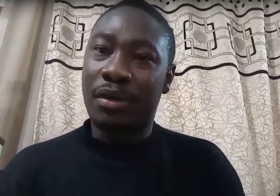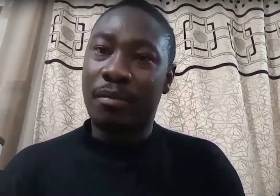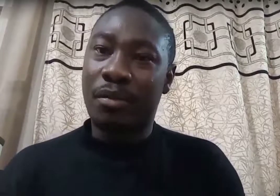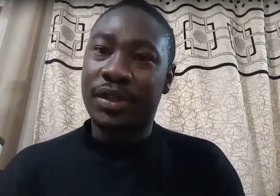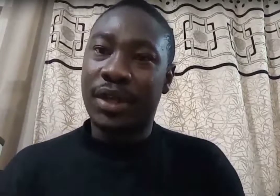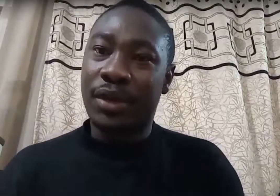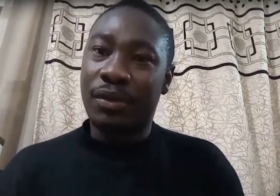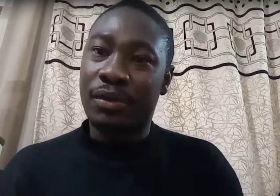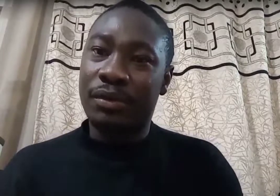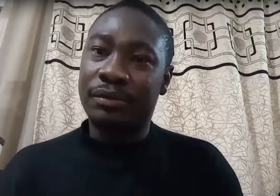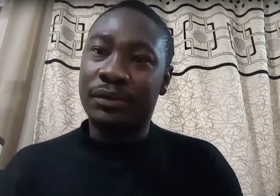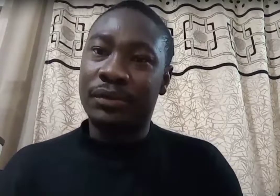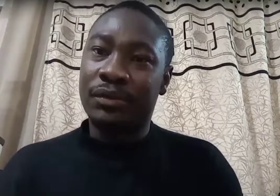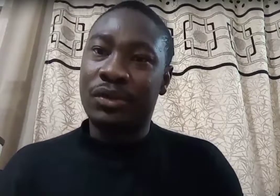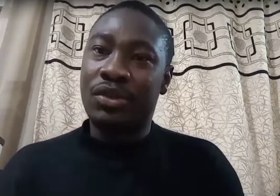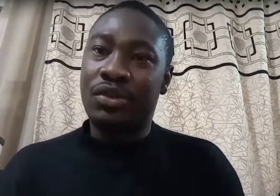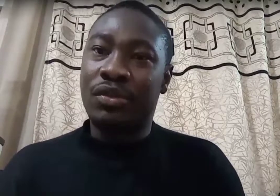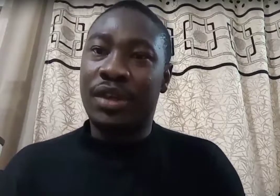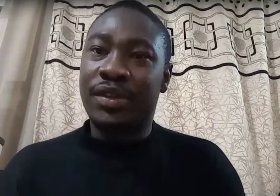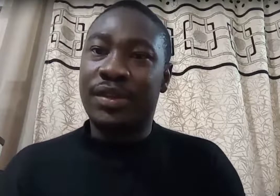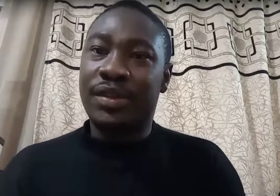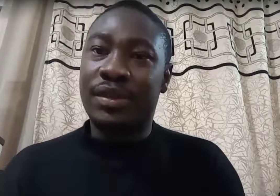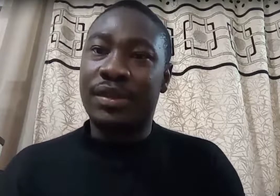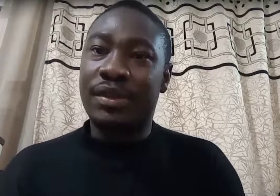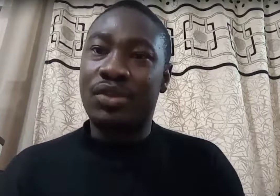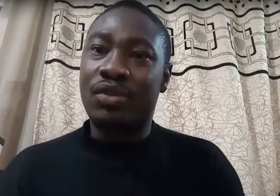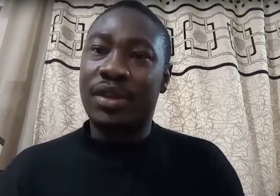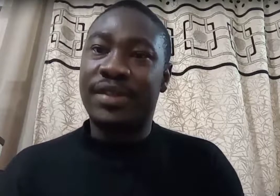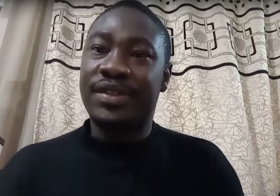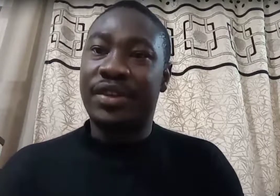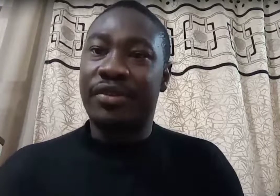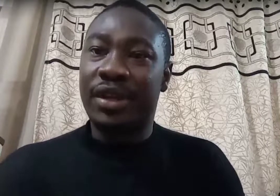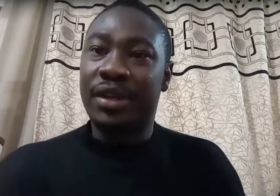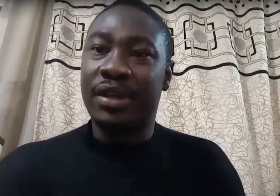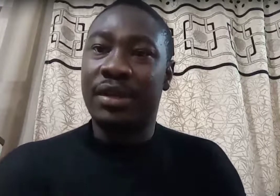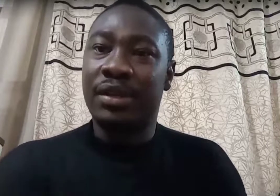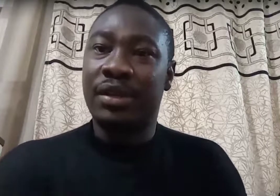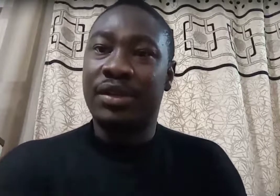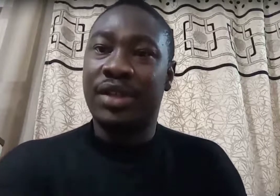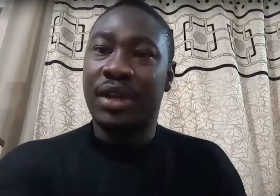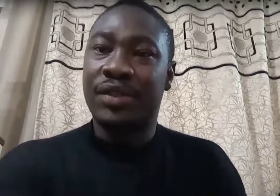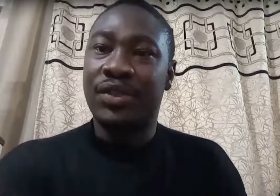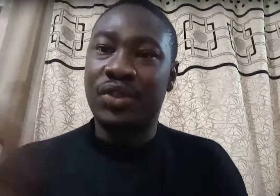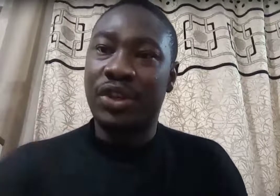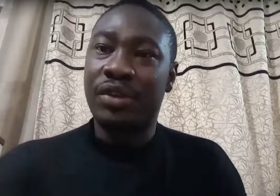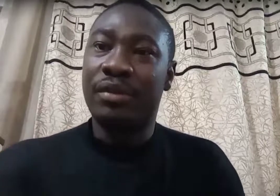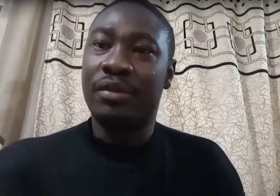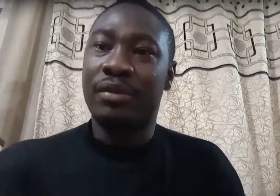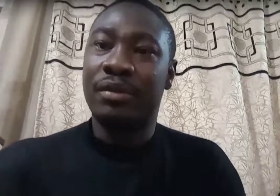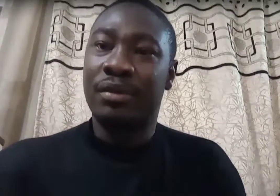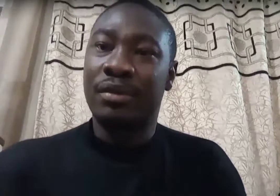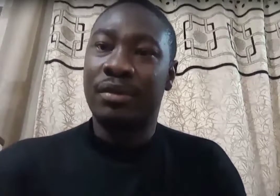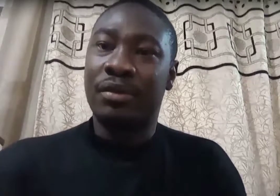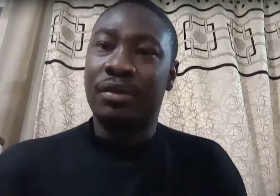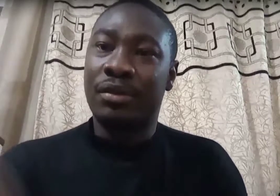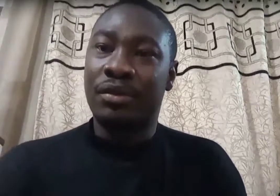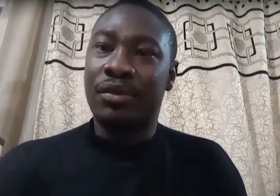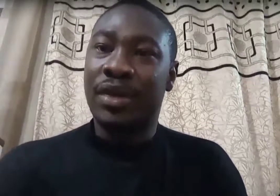Motayo, Eunice Jerry, Charles Jr. You guys are welcome to this